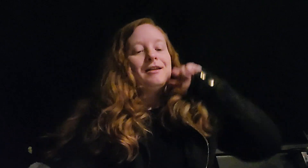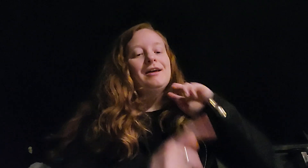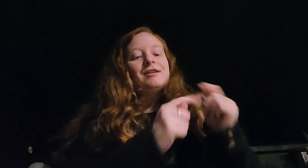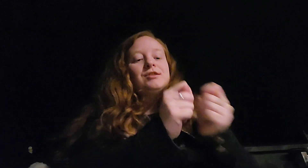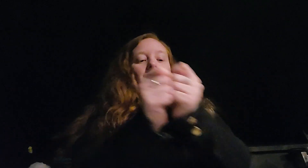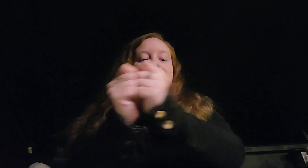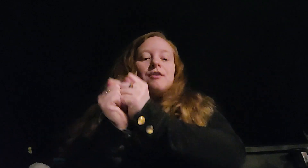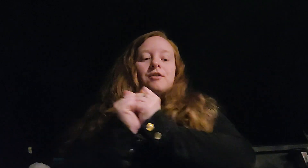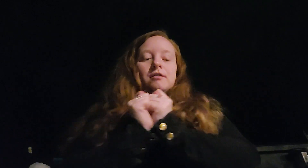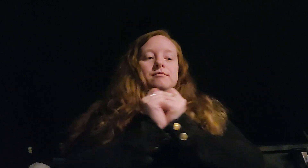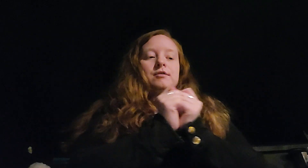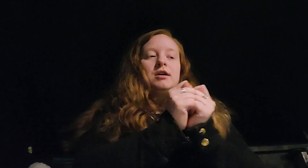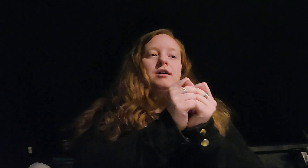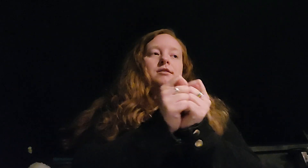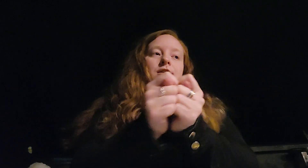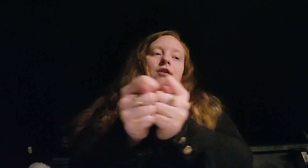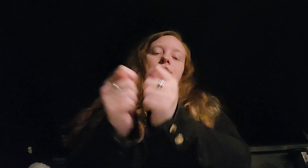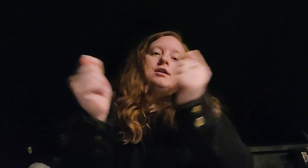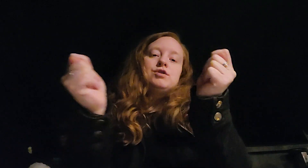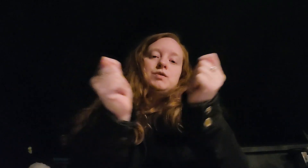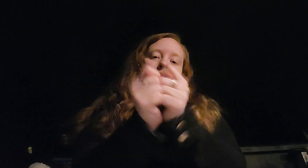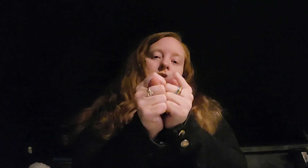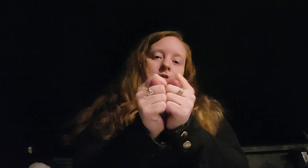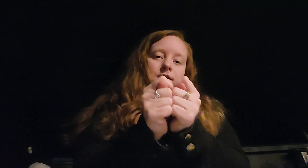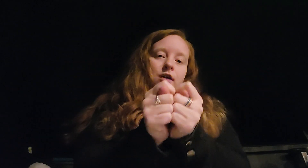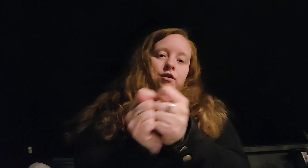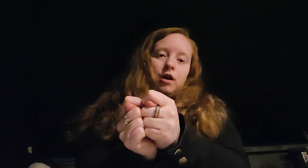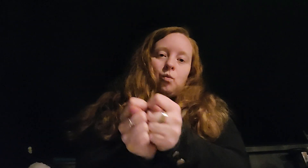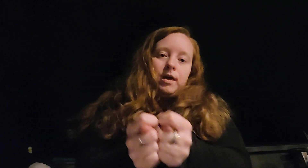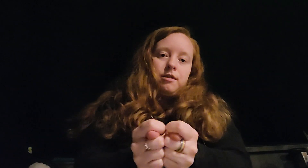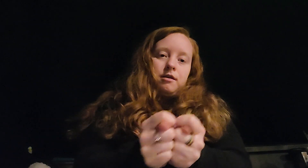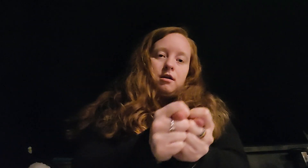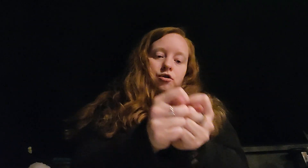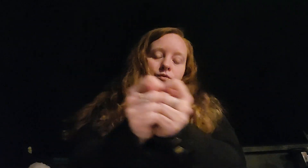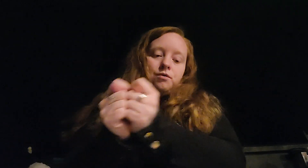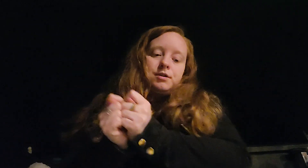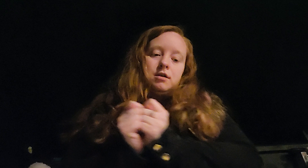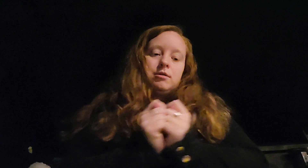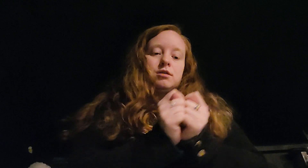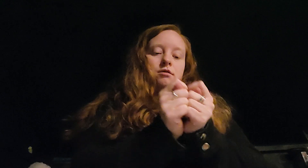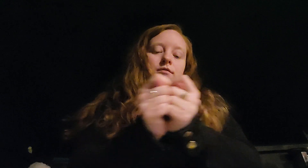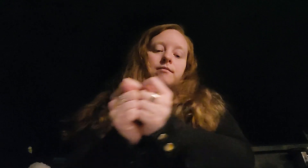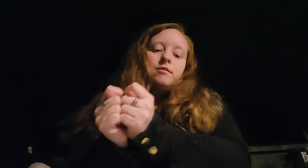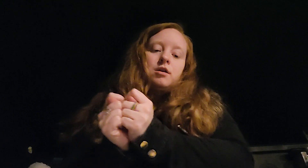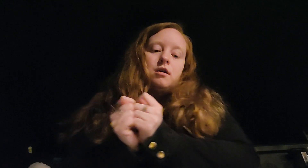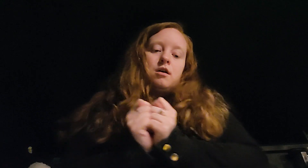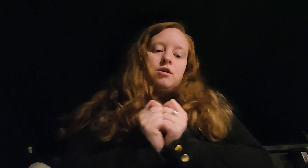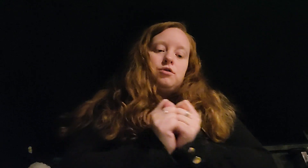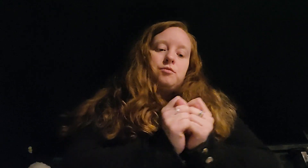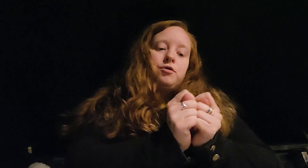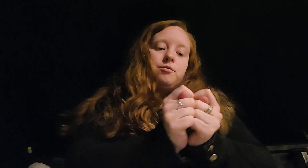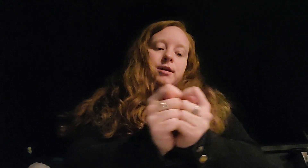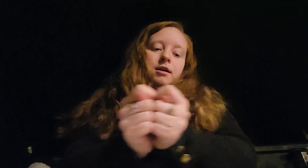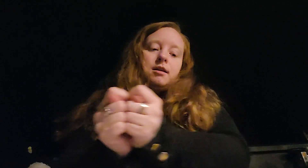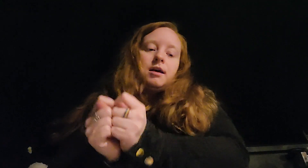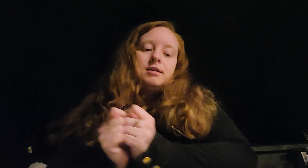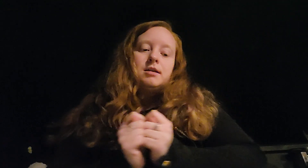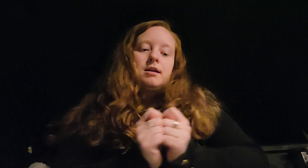and together is two T's, together like with, and you rotate them in a circle. You pull me in and